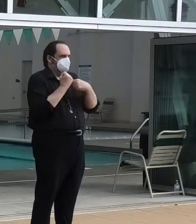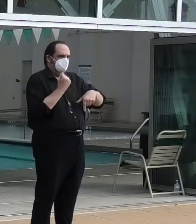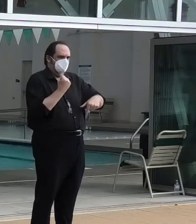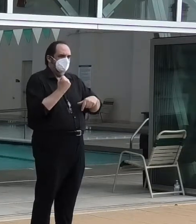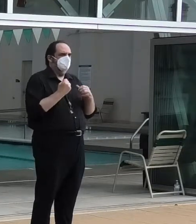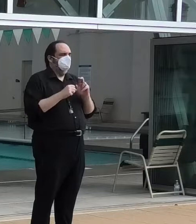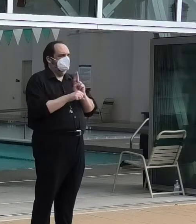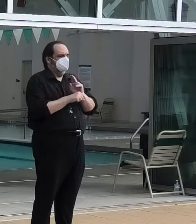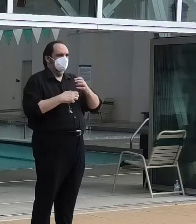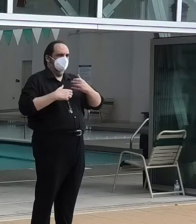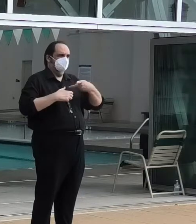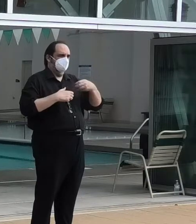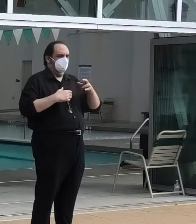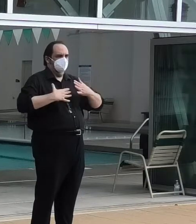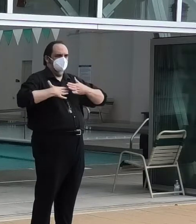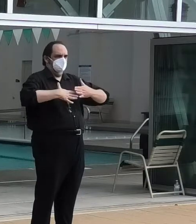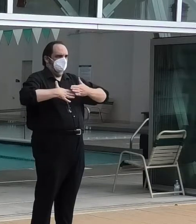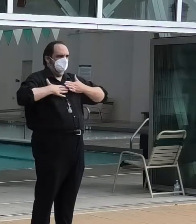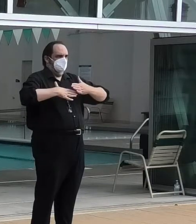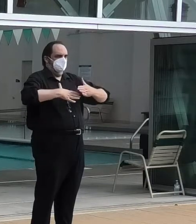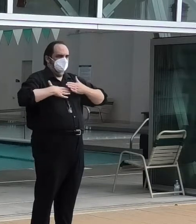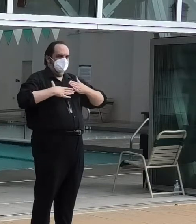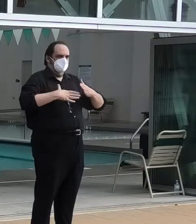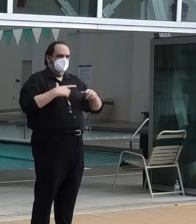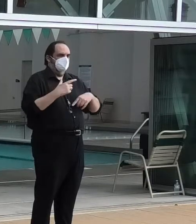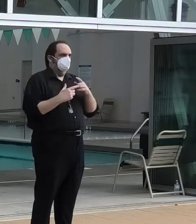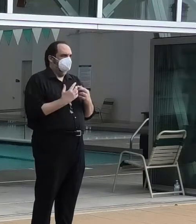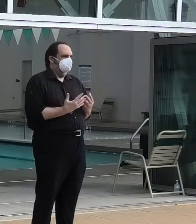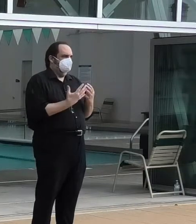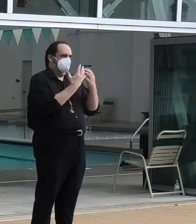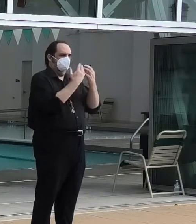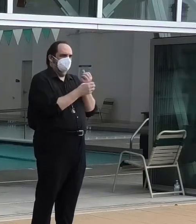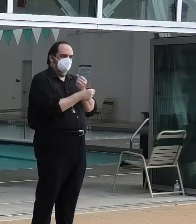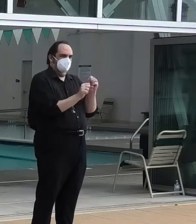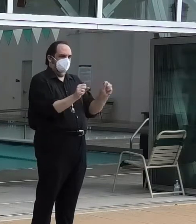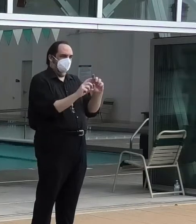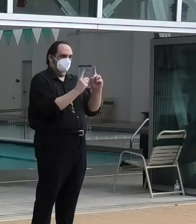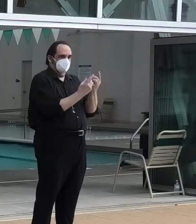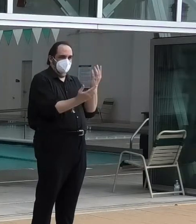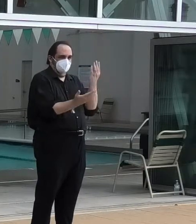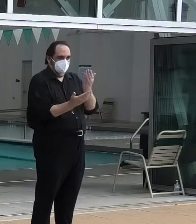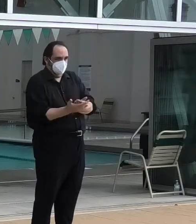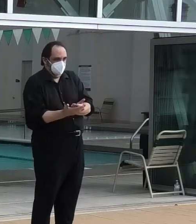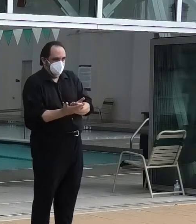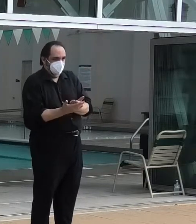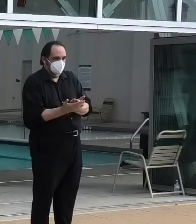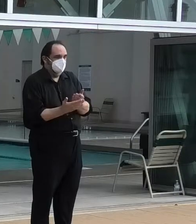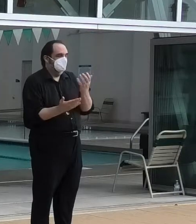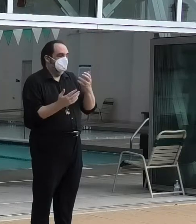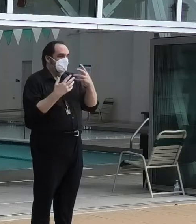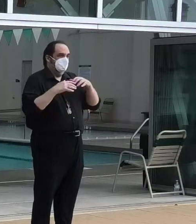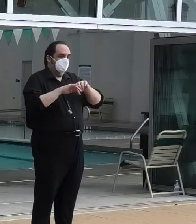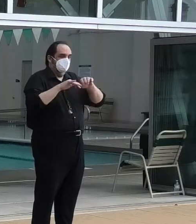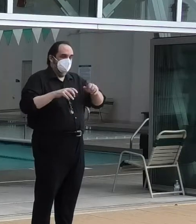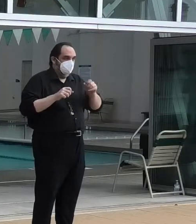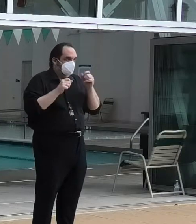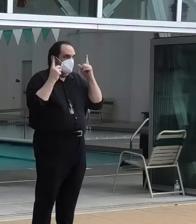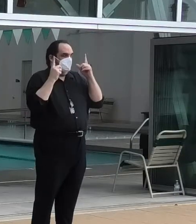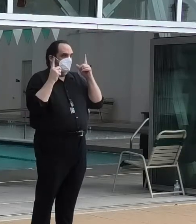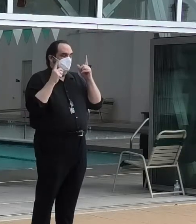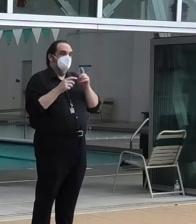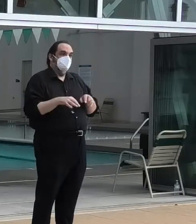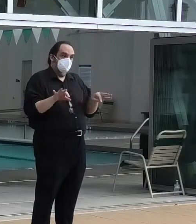CPR compressions. By the time fire and rescue were on the scene, the distressed swimmer was awake and, most